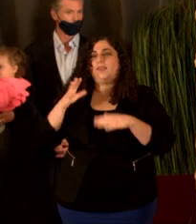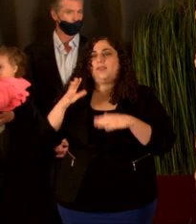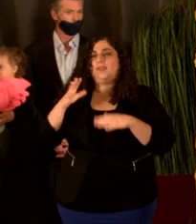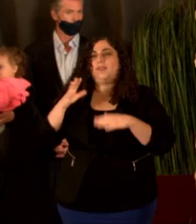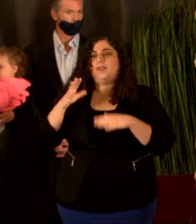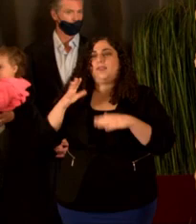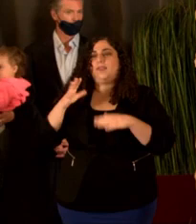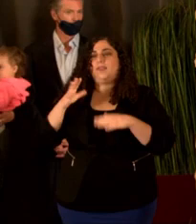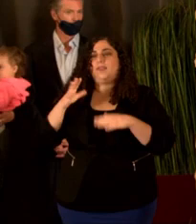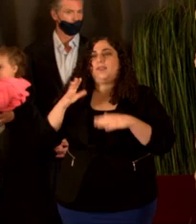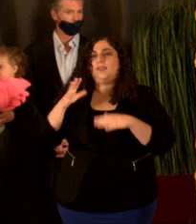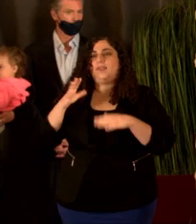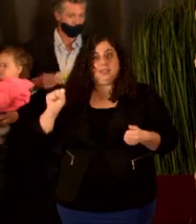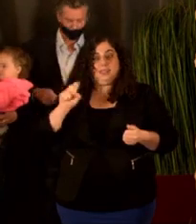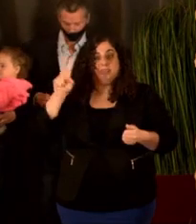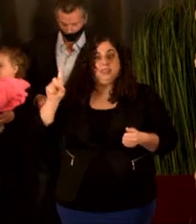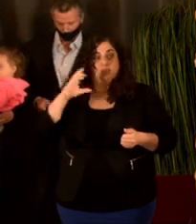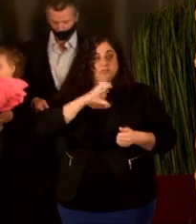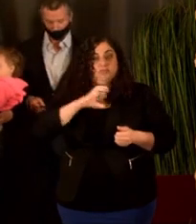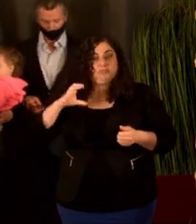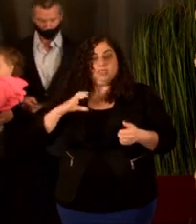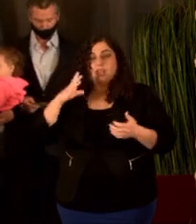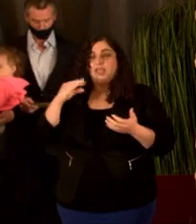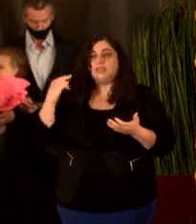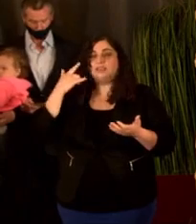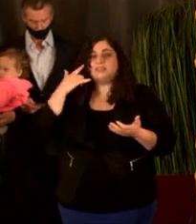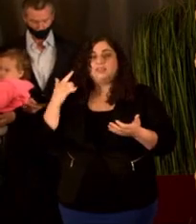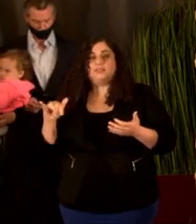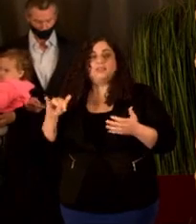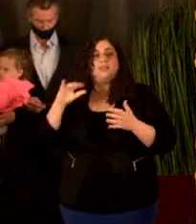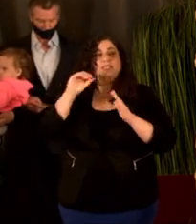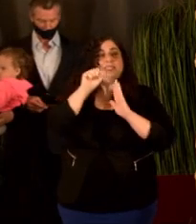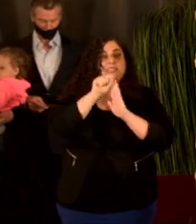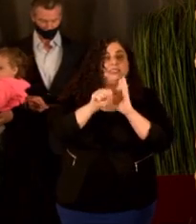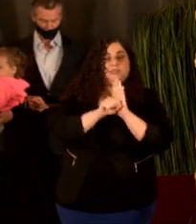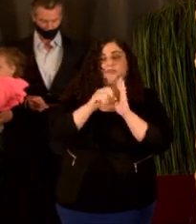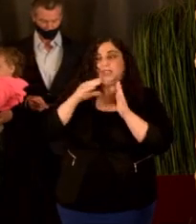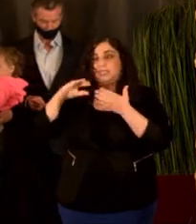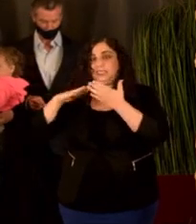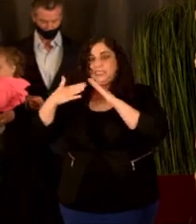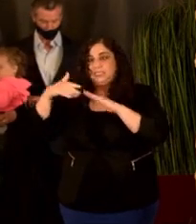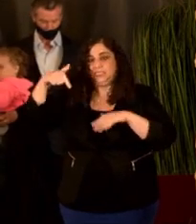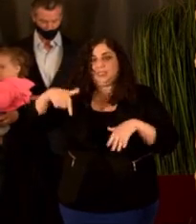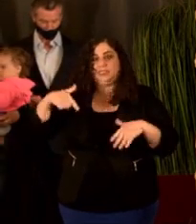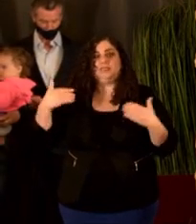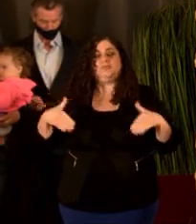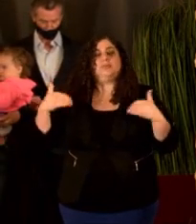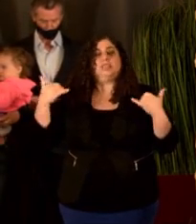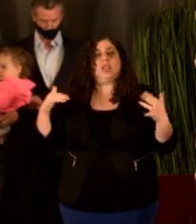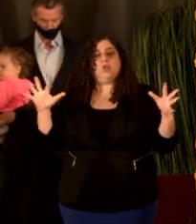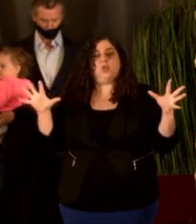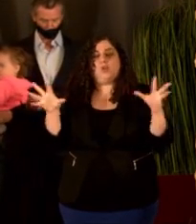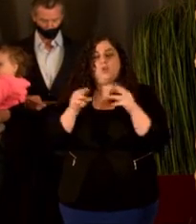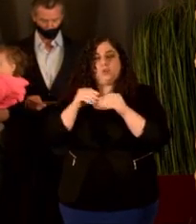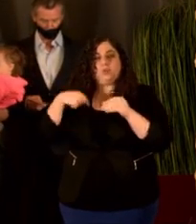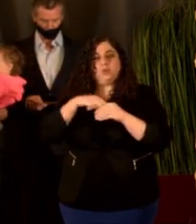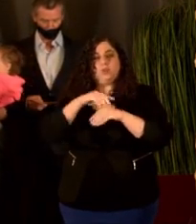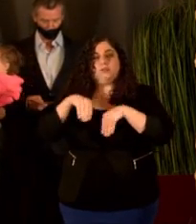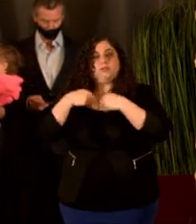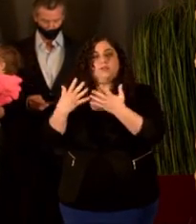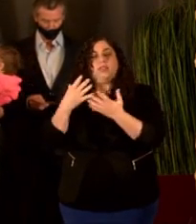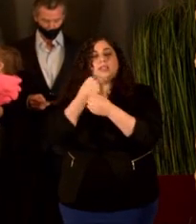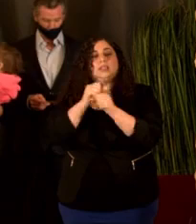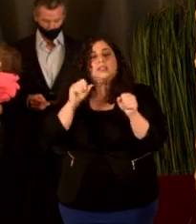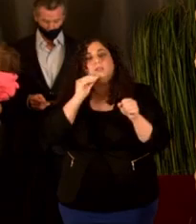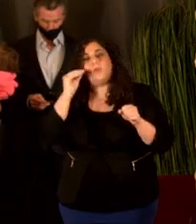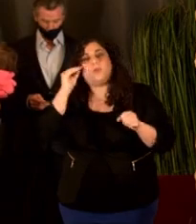what only a short while ago was an extended stay hotel now provides a safe home for over 175 people